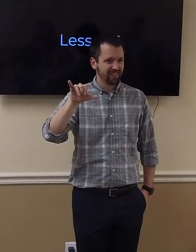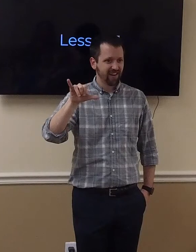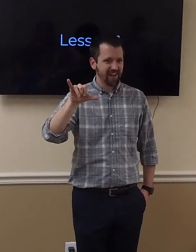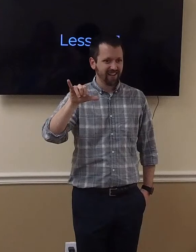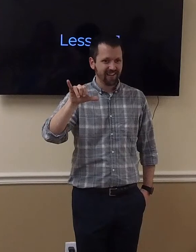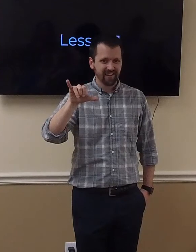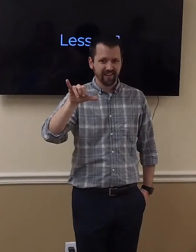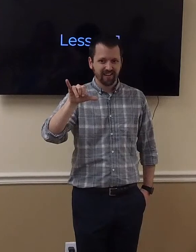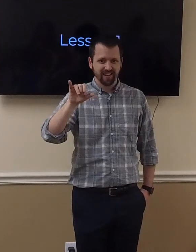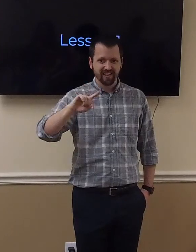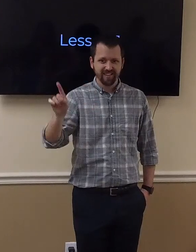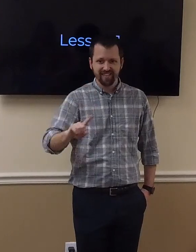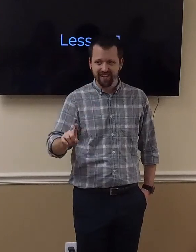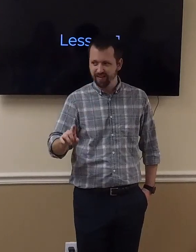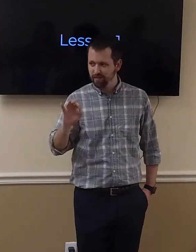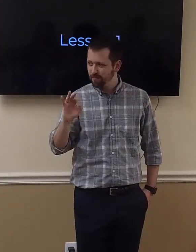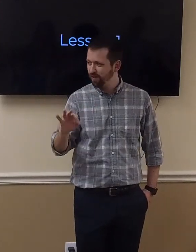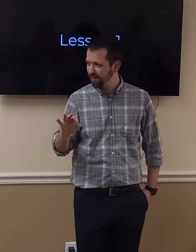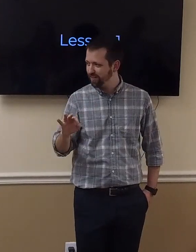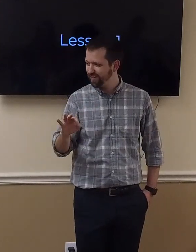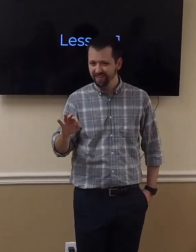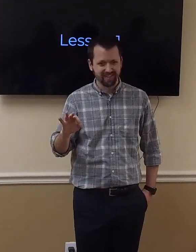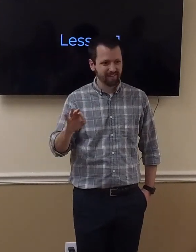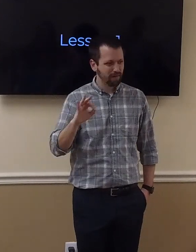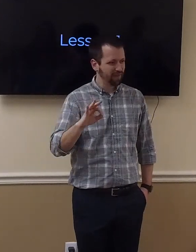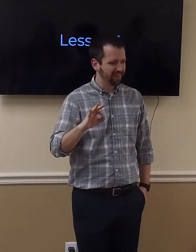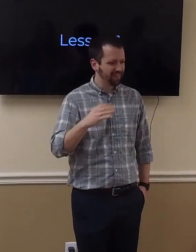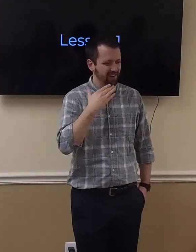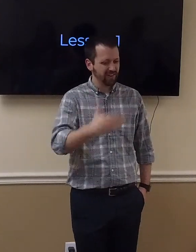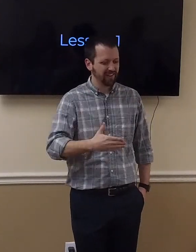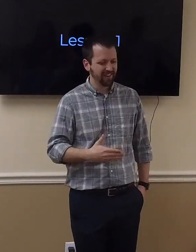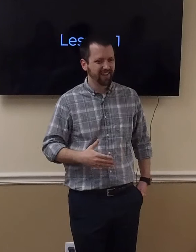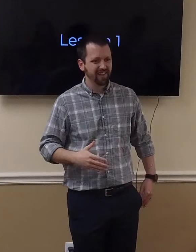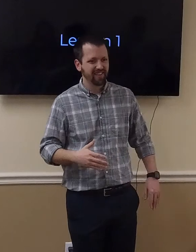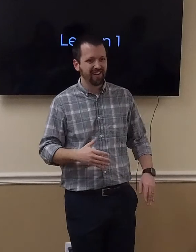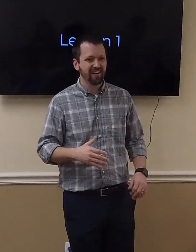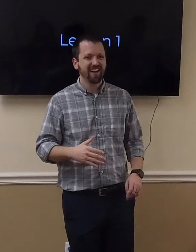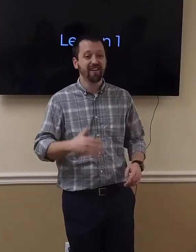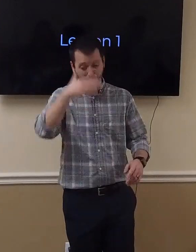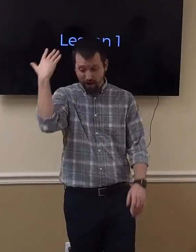Y, Z. Perfect. Perfect. Very good. So, you go,